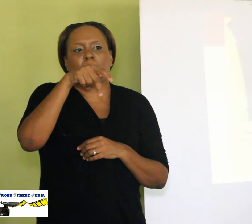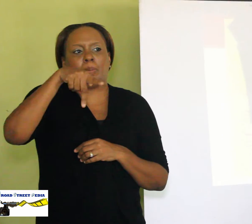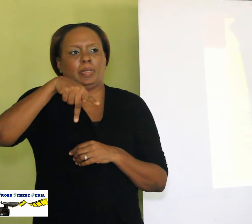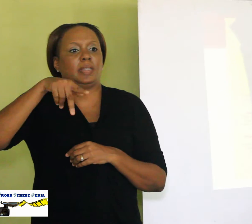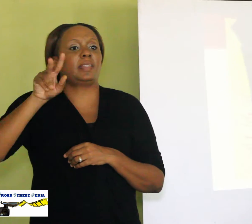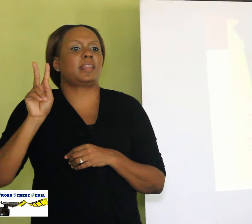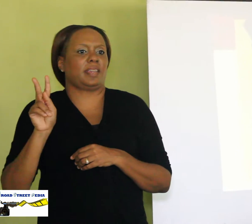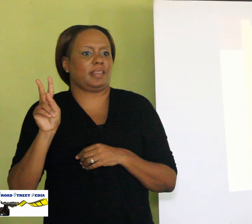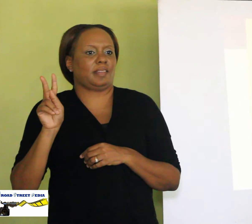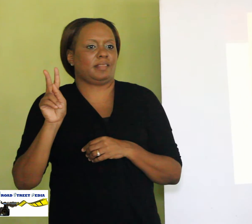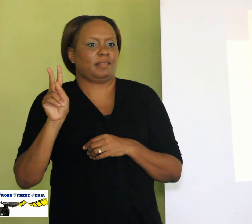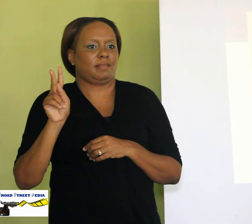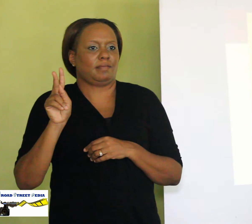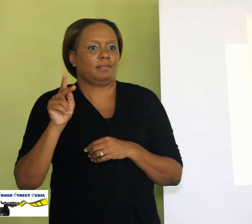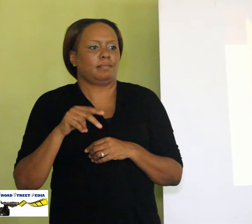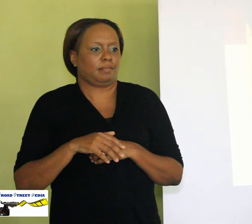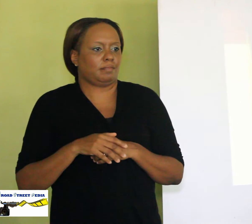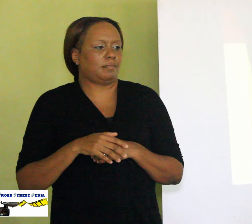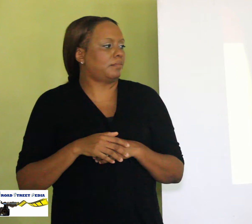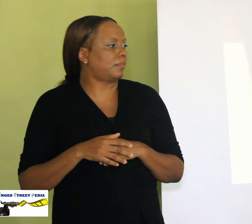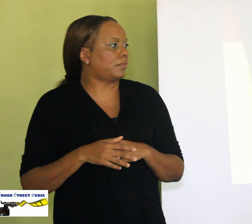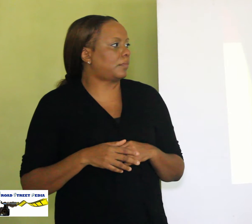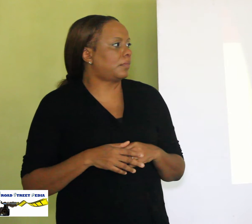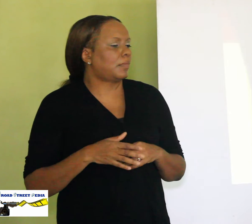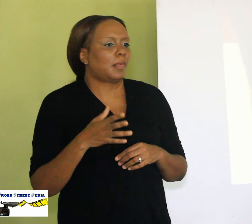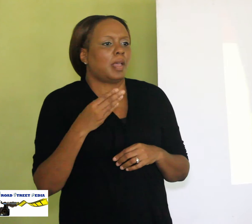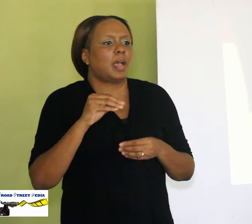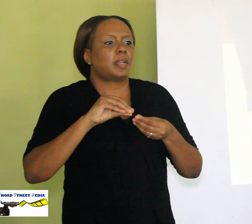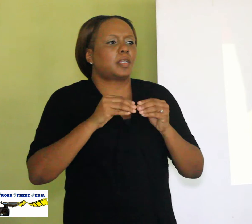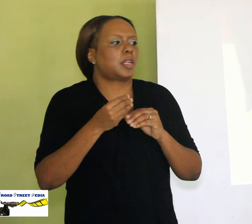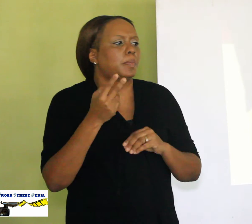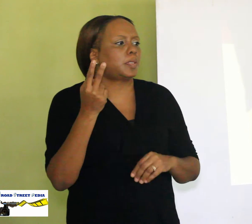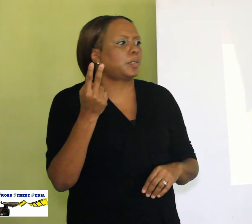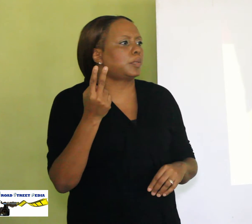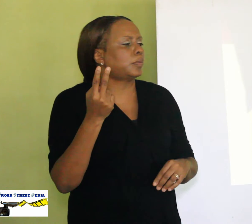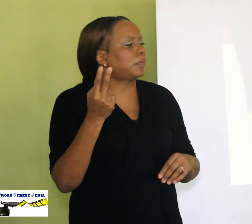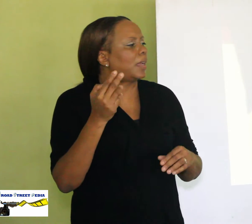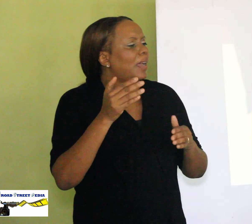17 potassium. And the 2 is 1, 2,